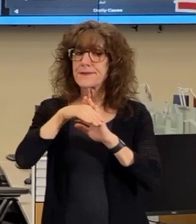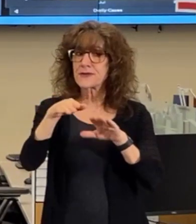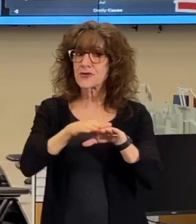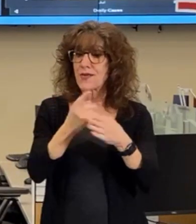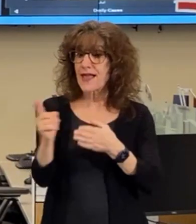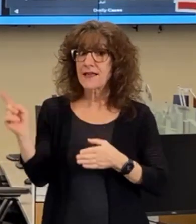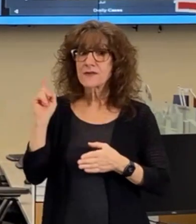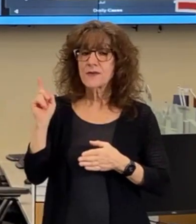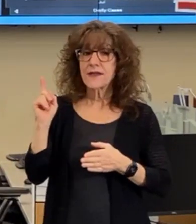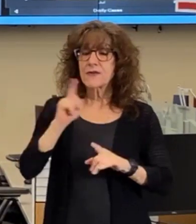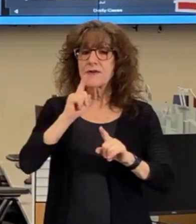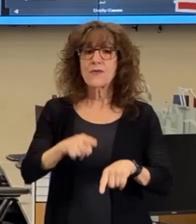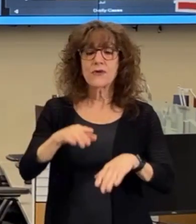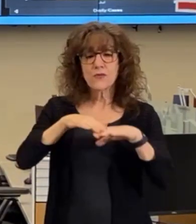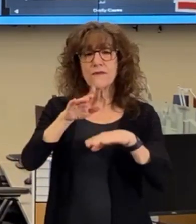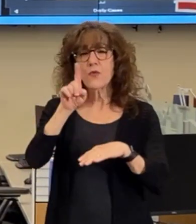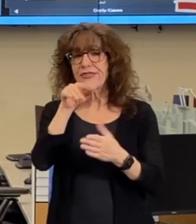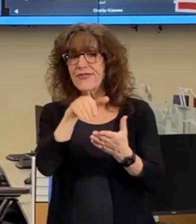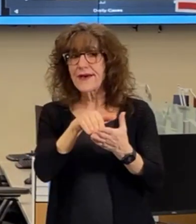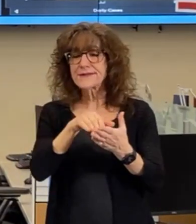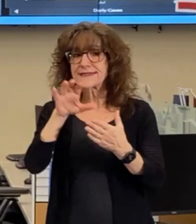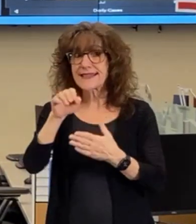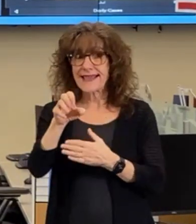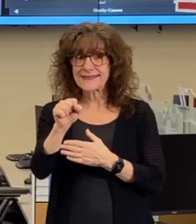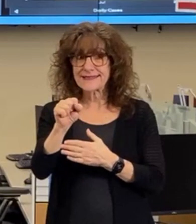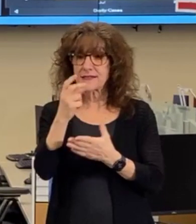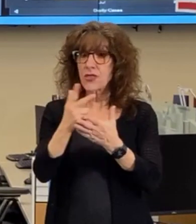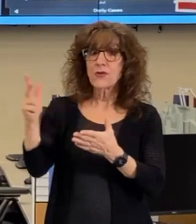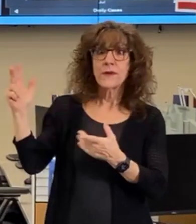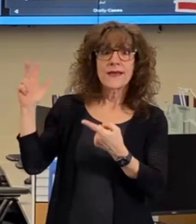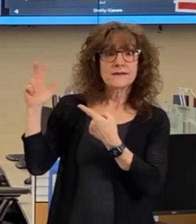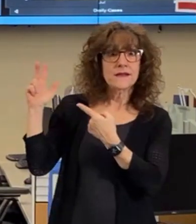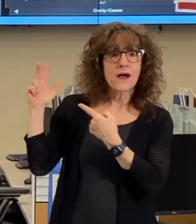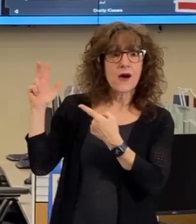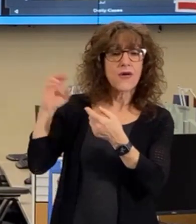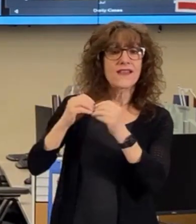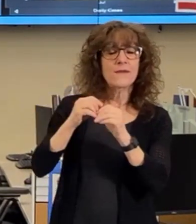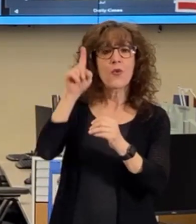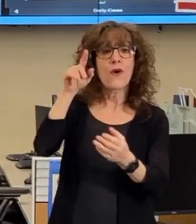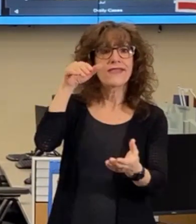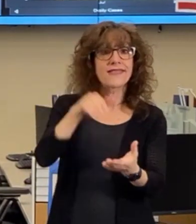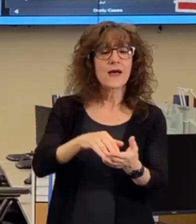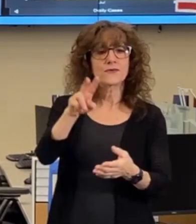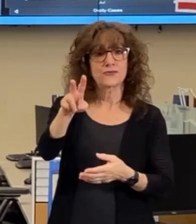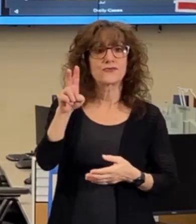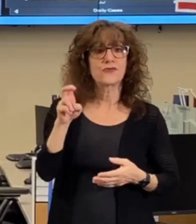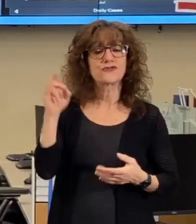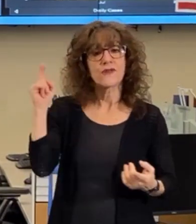county reported just over 1,000 cases. 3 weeks ago, that number was